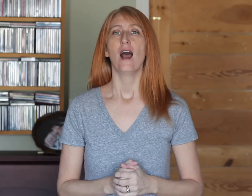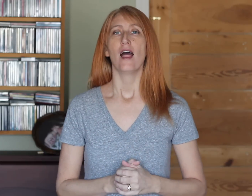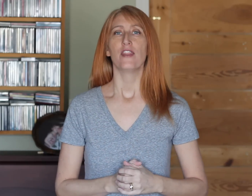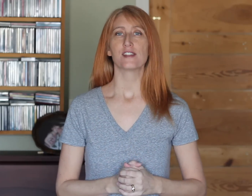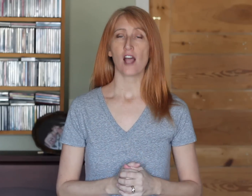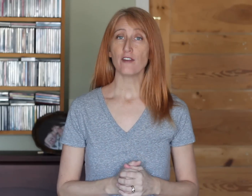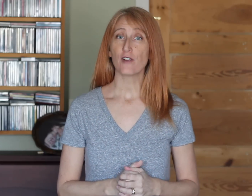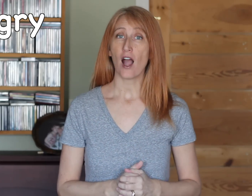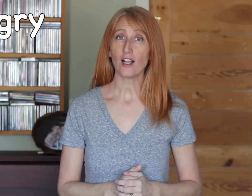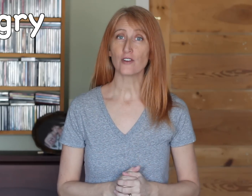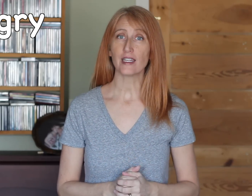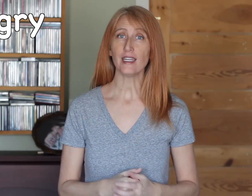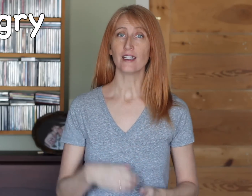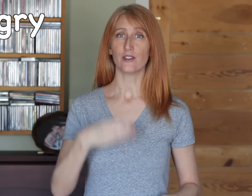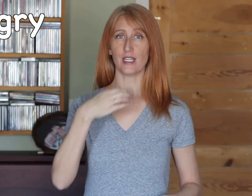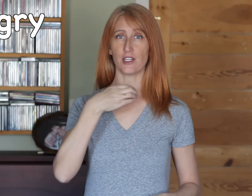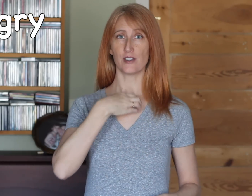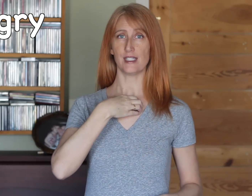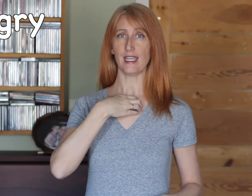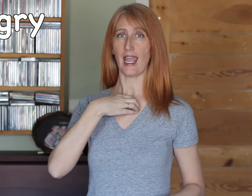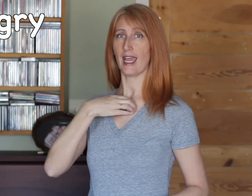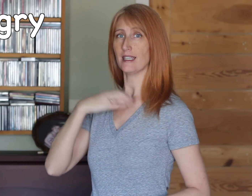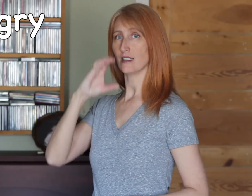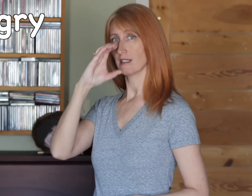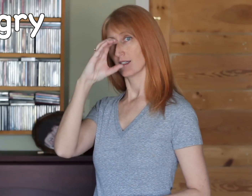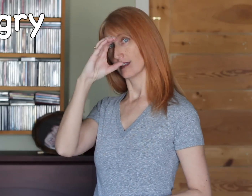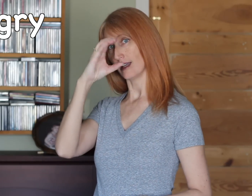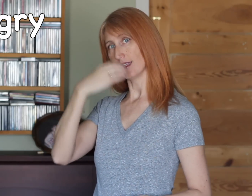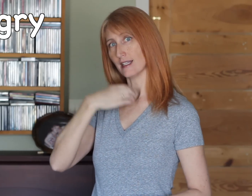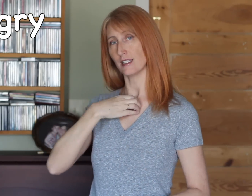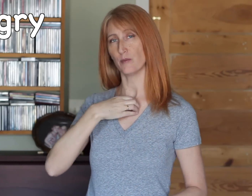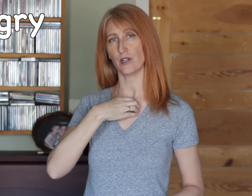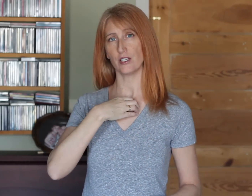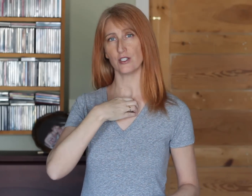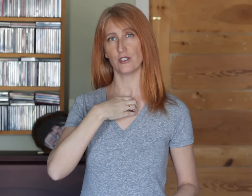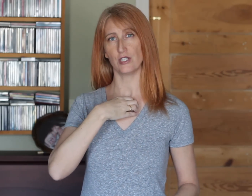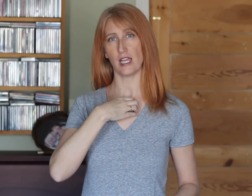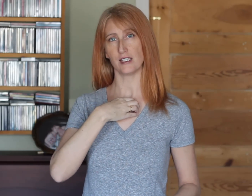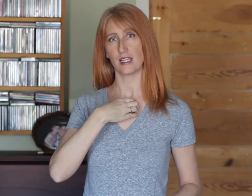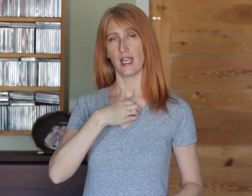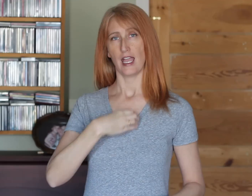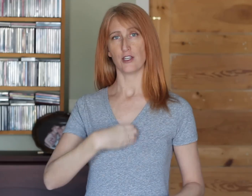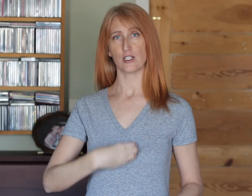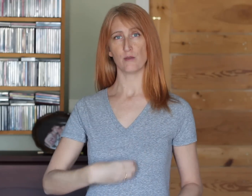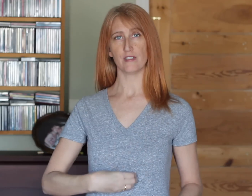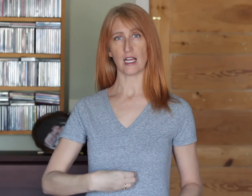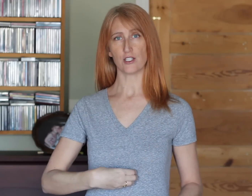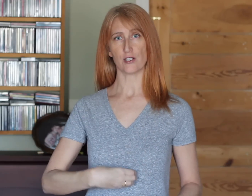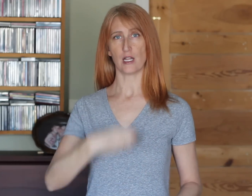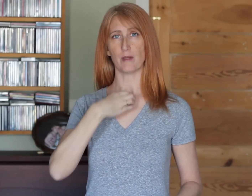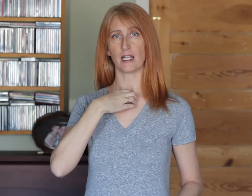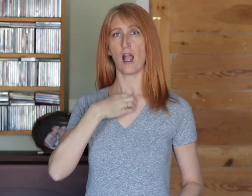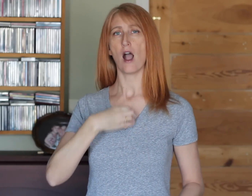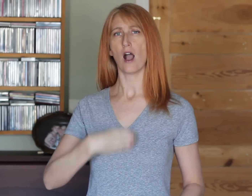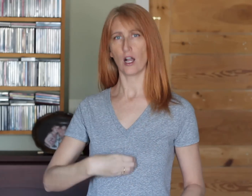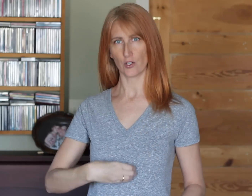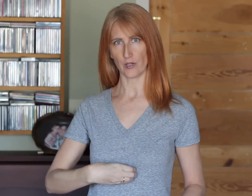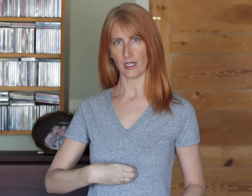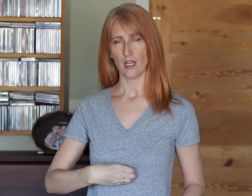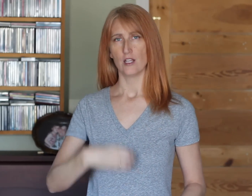The sign for hungry, you take your C hand like this and you put it on your chest and you just move it down to your stomach, hungry. So